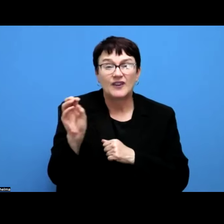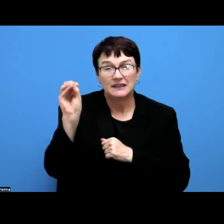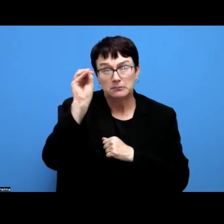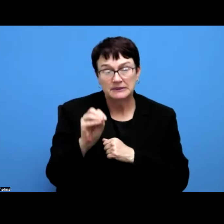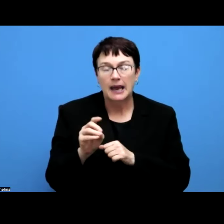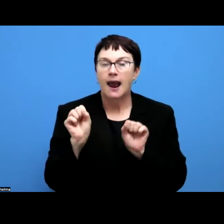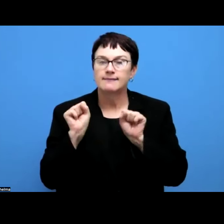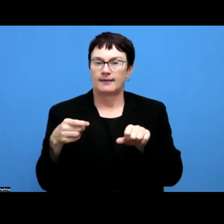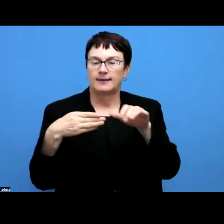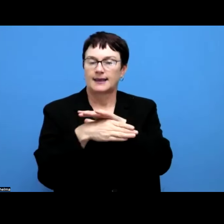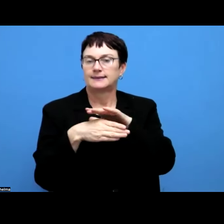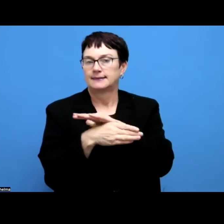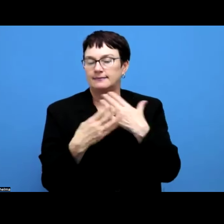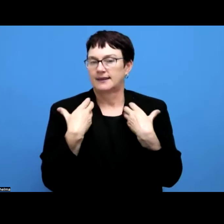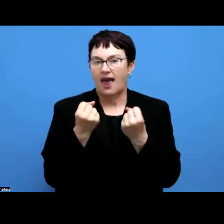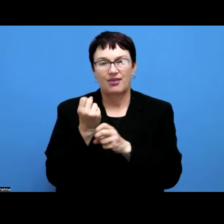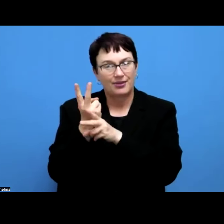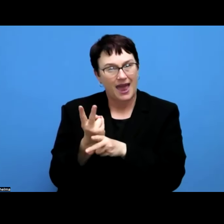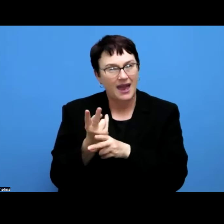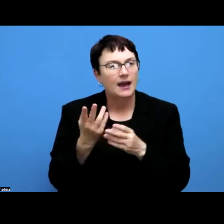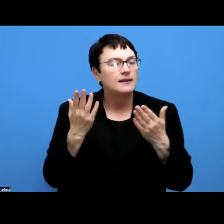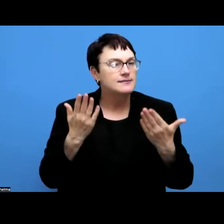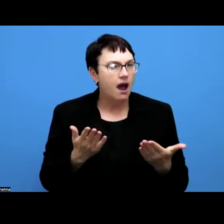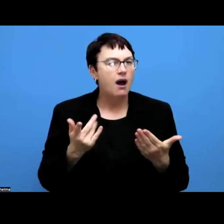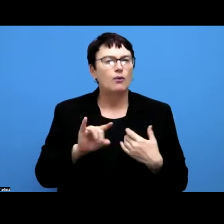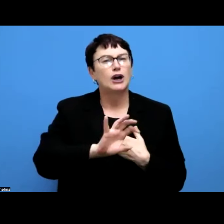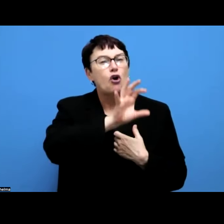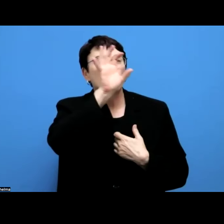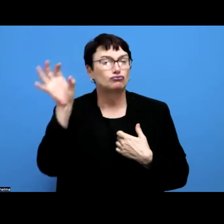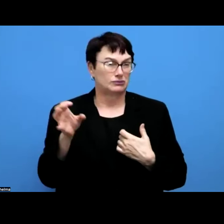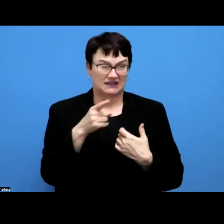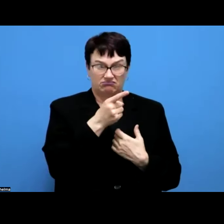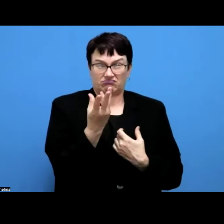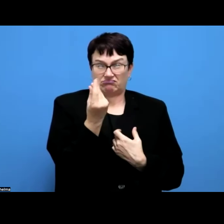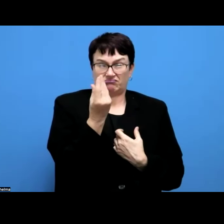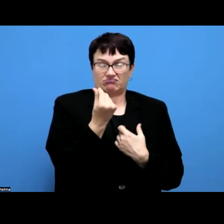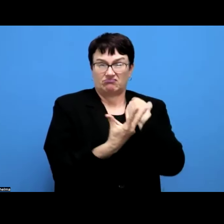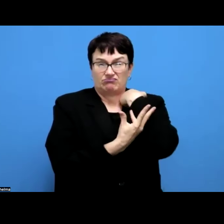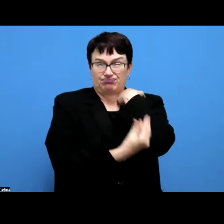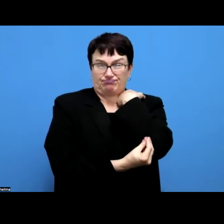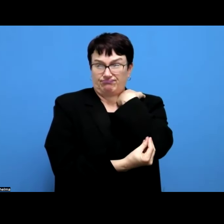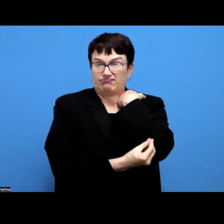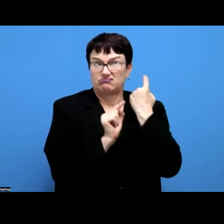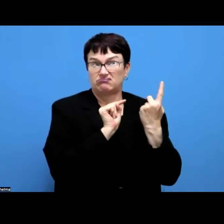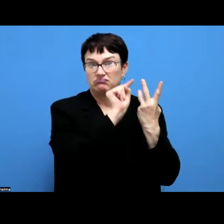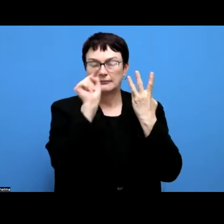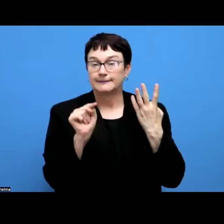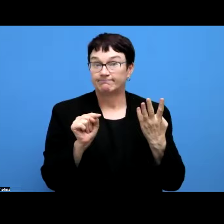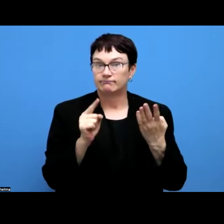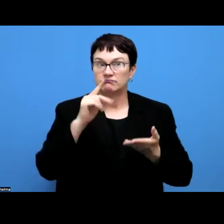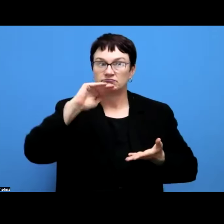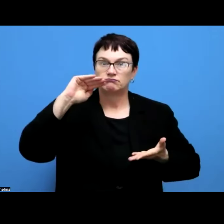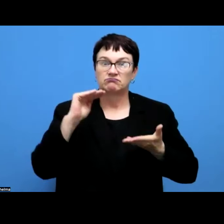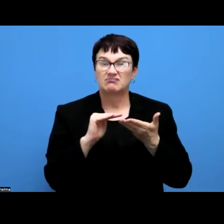looked specifically at low and lower middle income countries, that number fell to below 20% of people who found